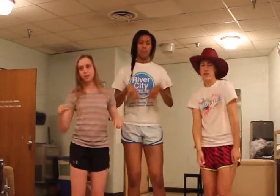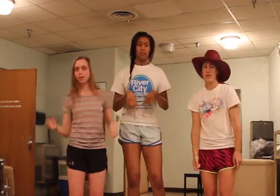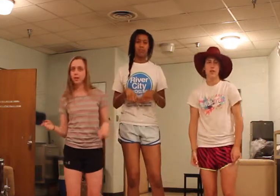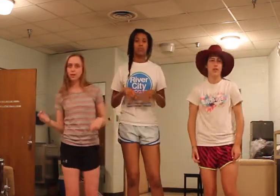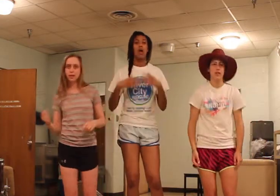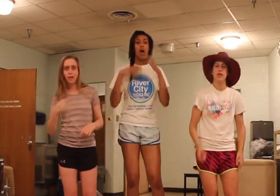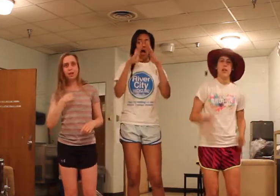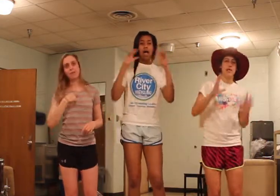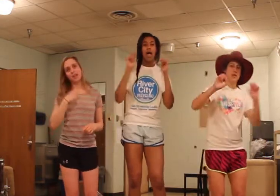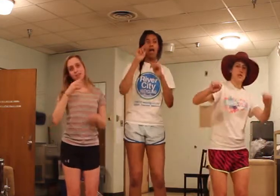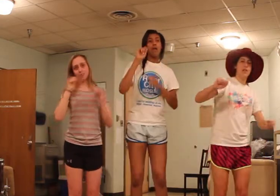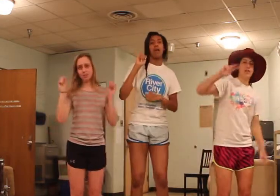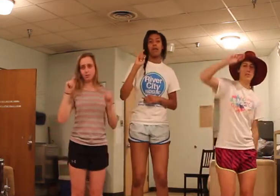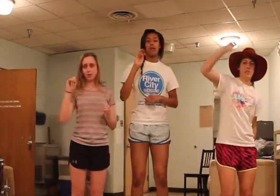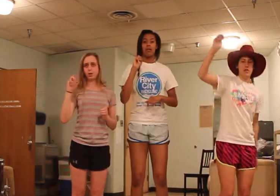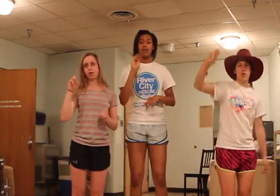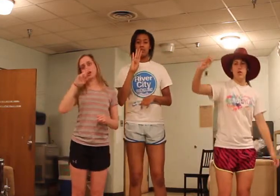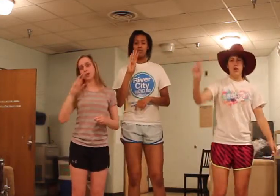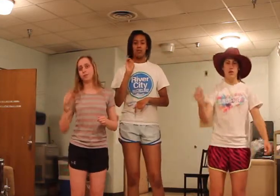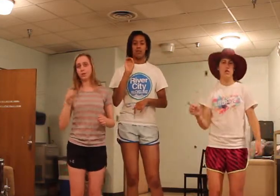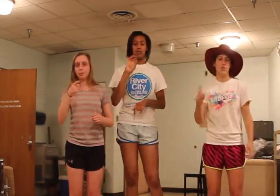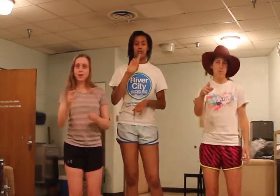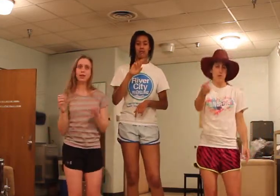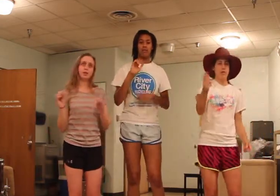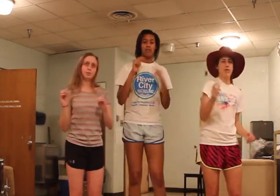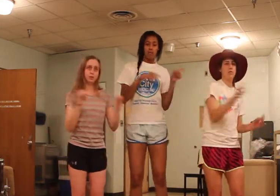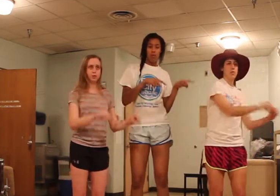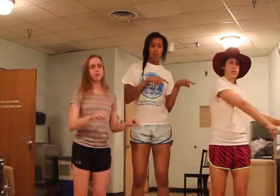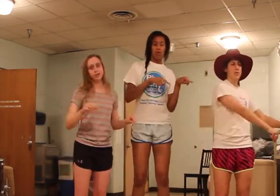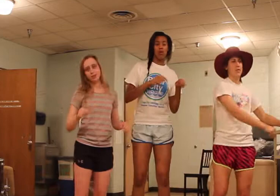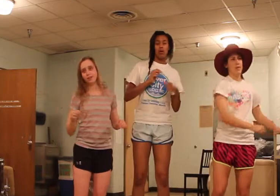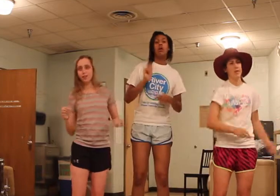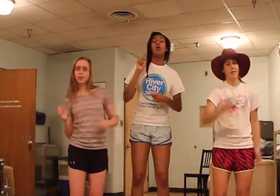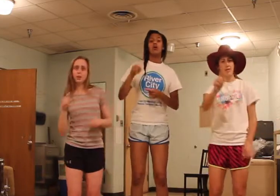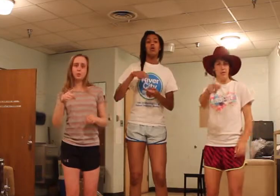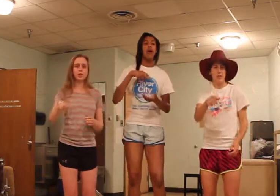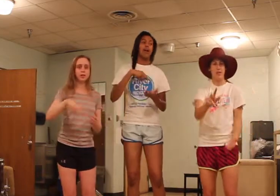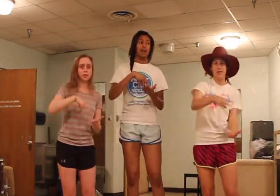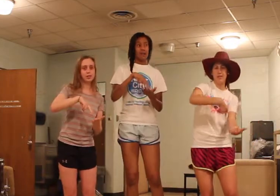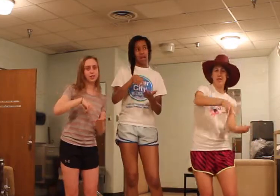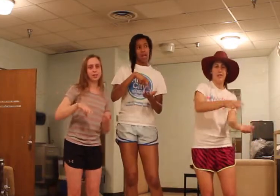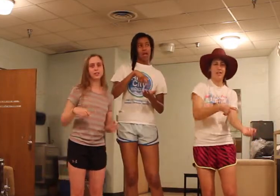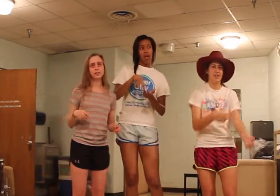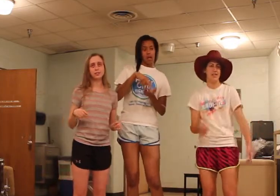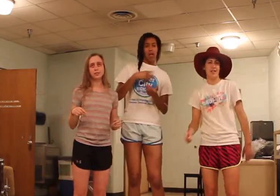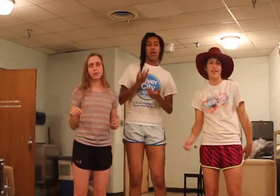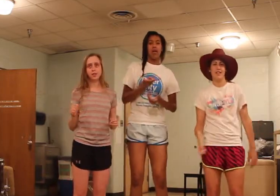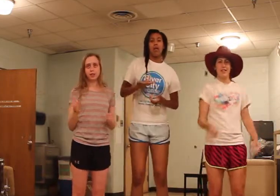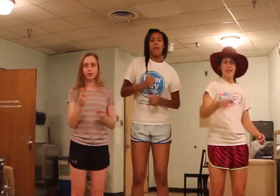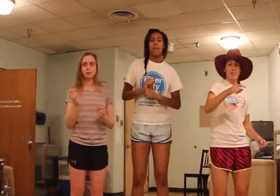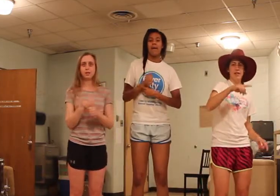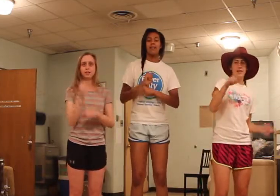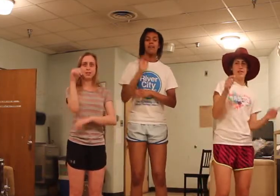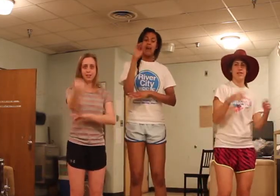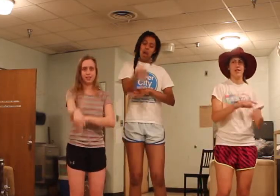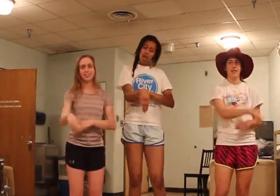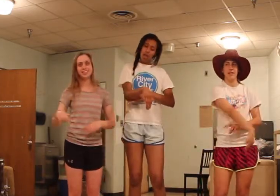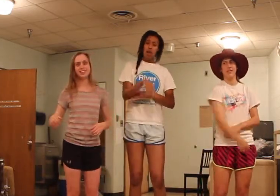I'm yelling timber, you better move, you better dance, let's make a night You